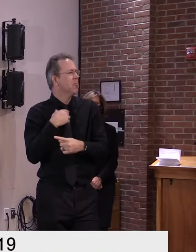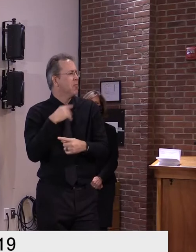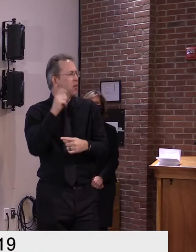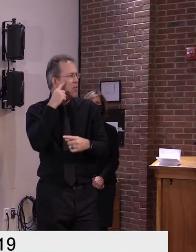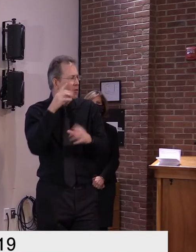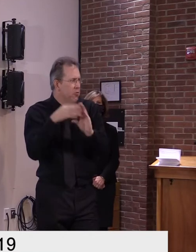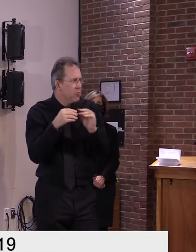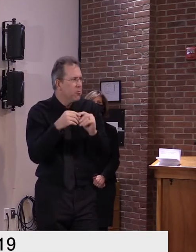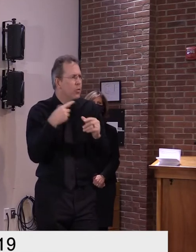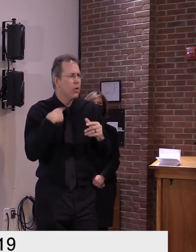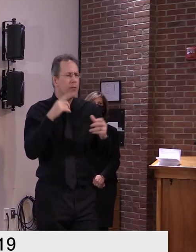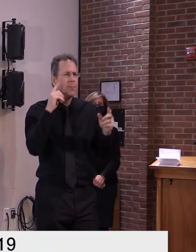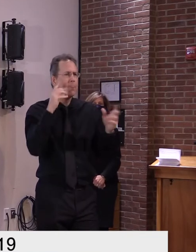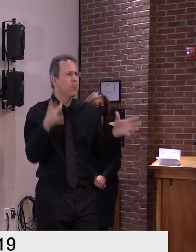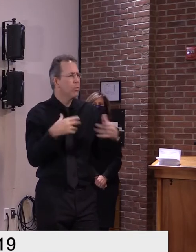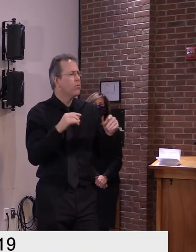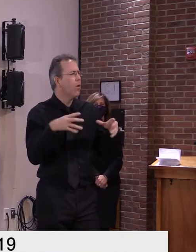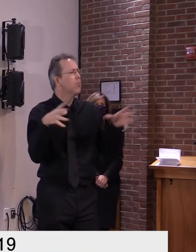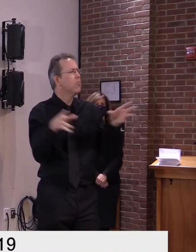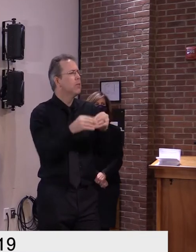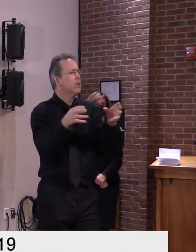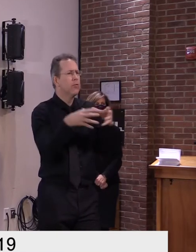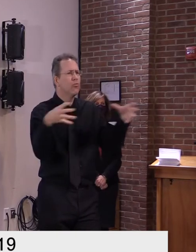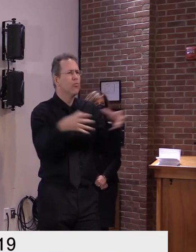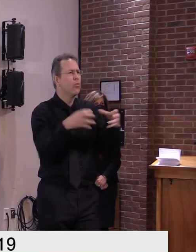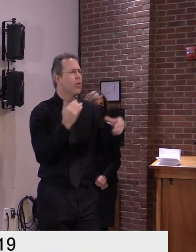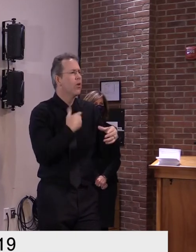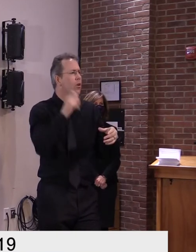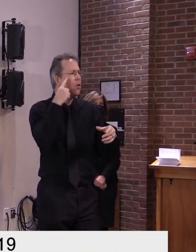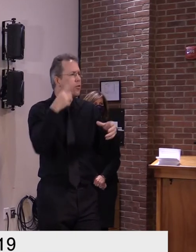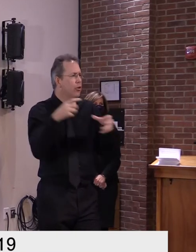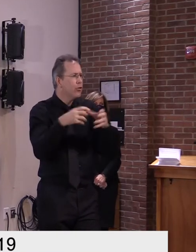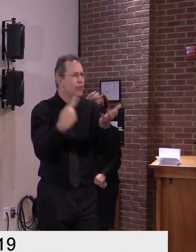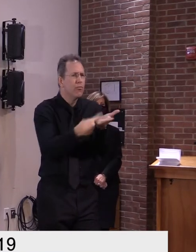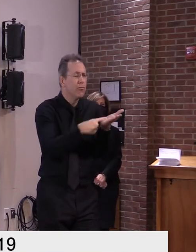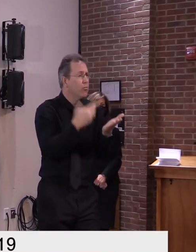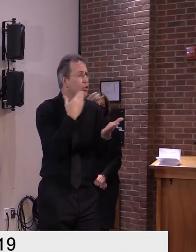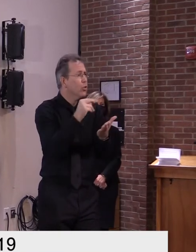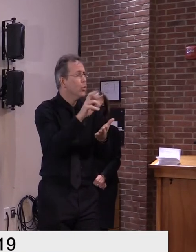on a regular basis. So I thought it was all good news. Thank you.